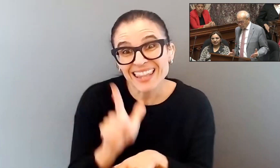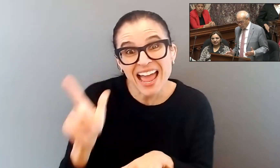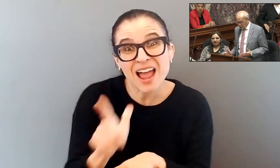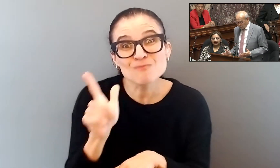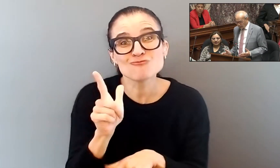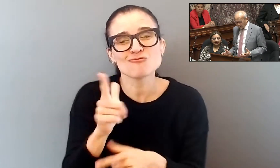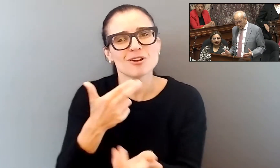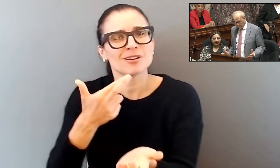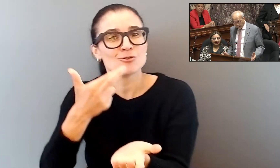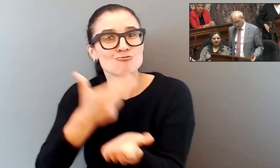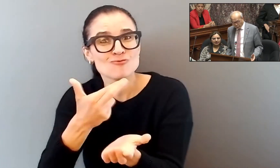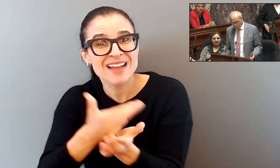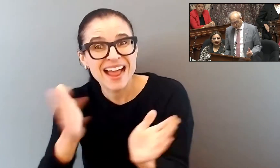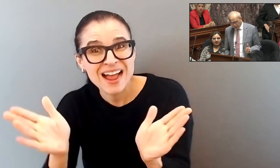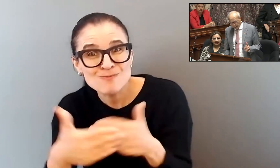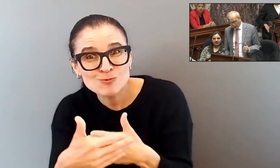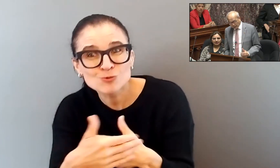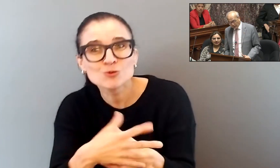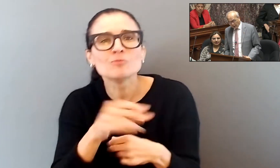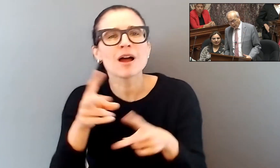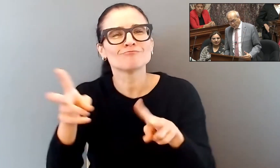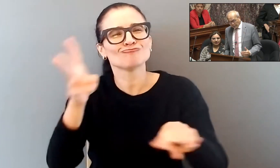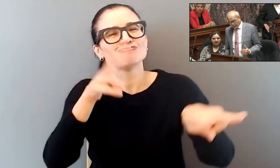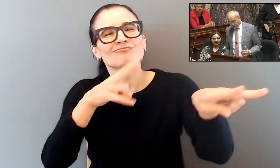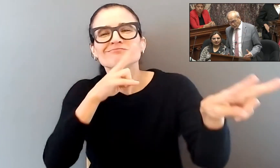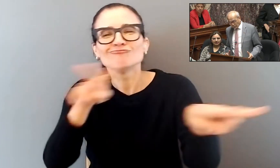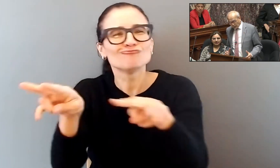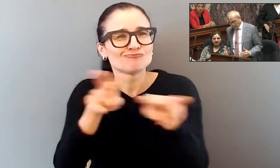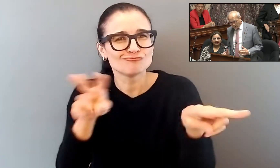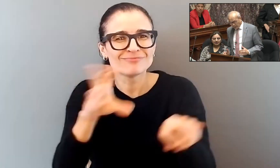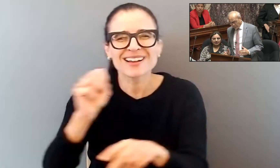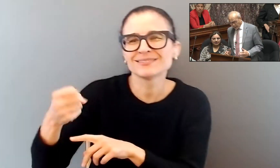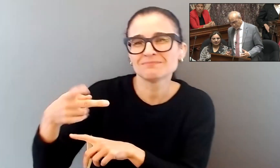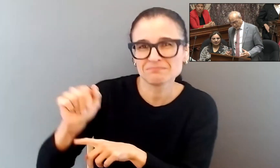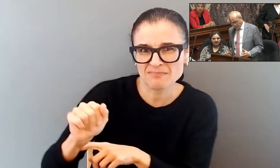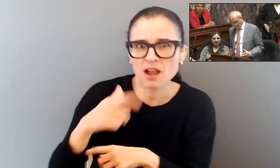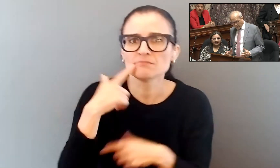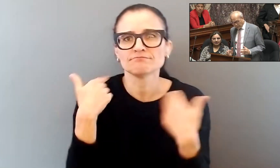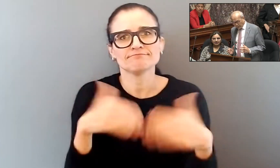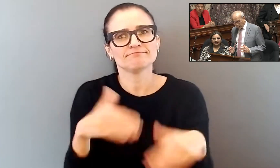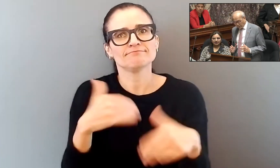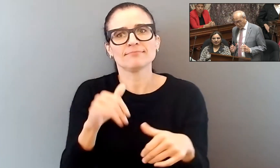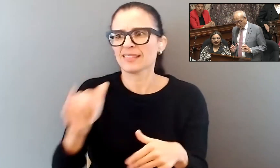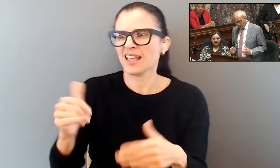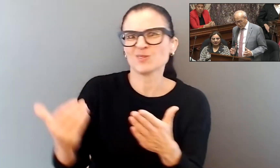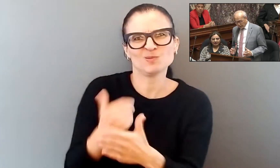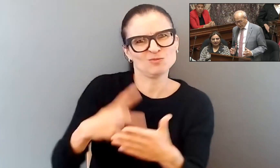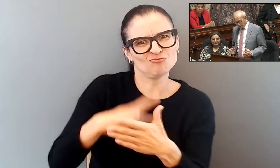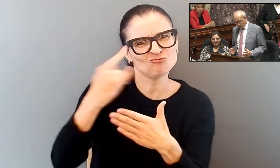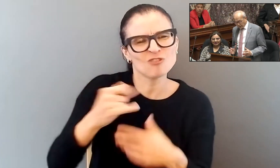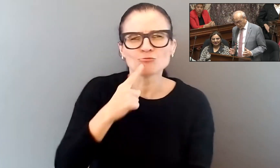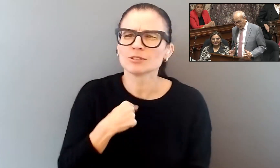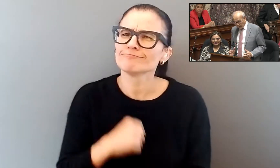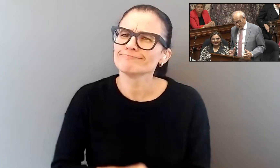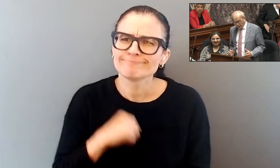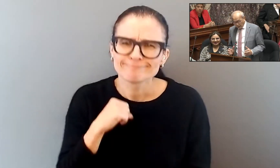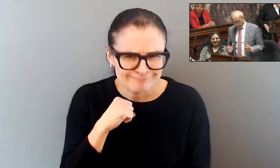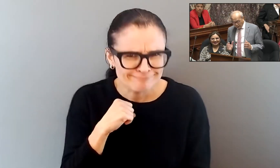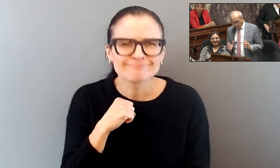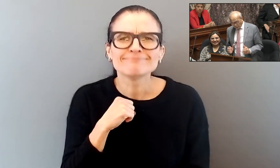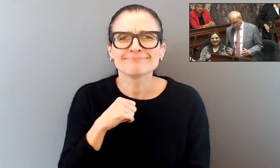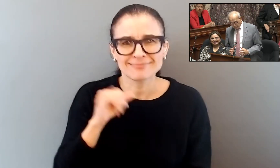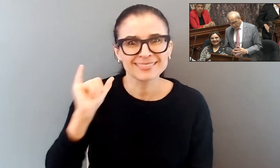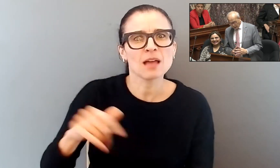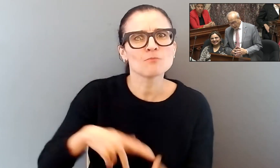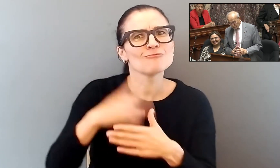this new project that reflects the German-Canadian Benevolent Society unwavering commitment to innovative seniors care.